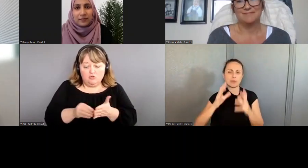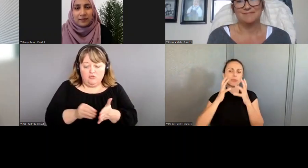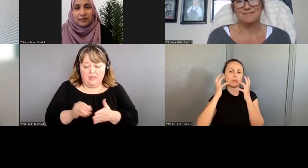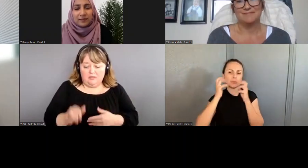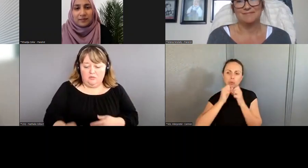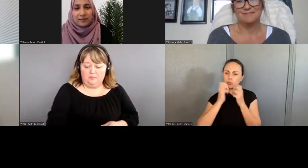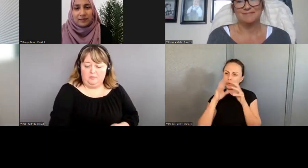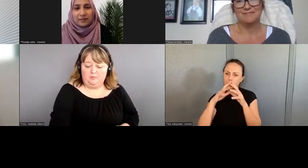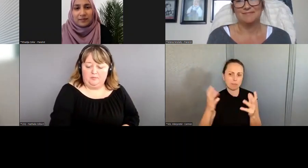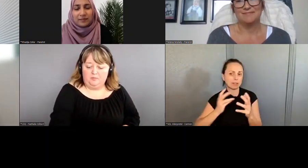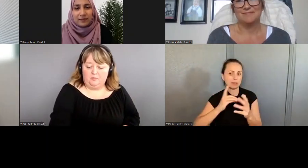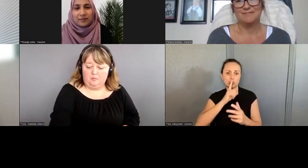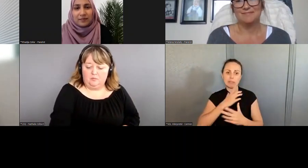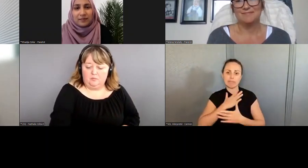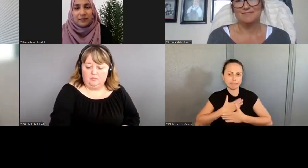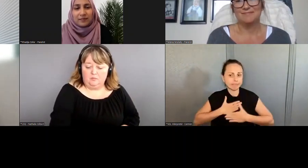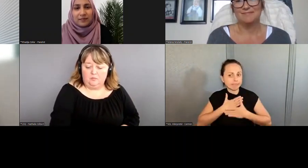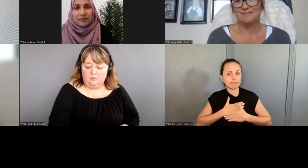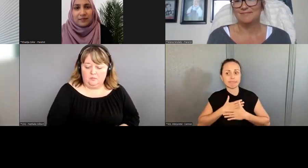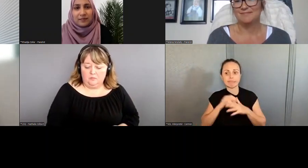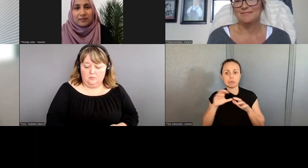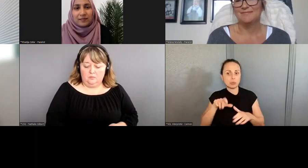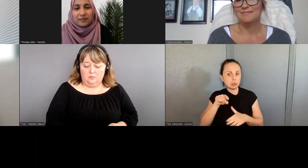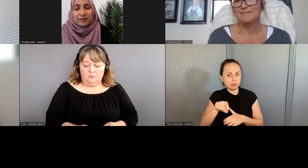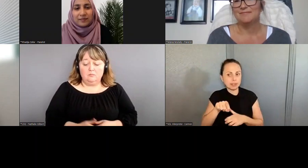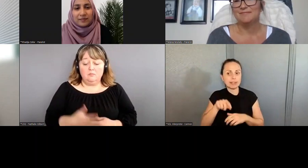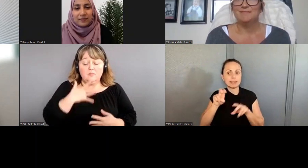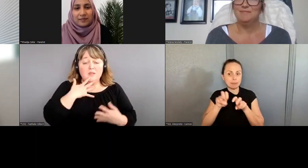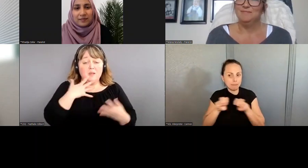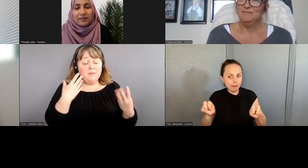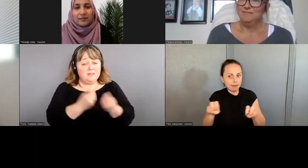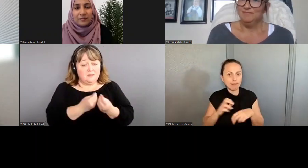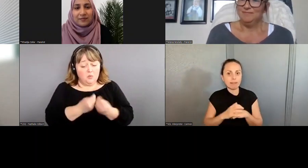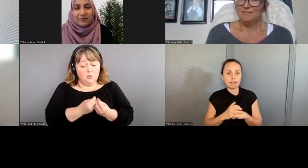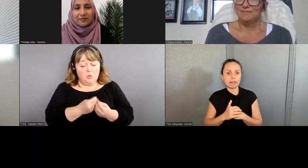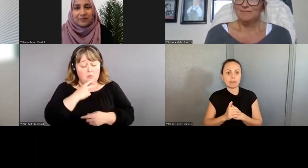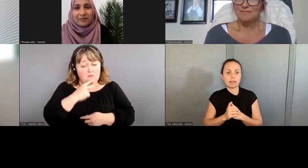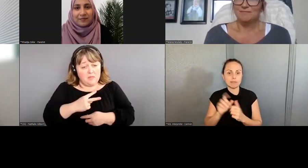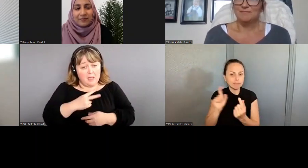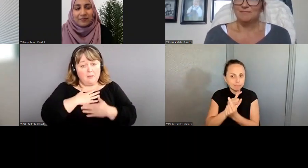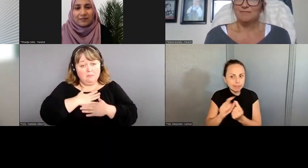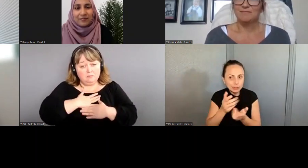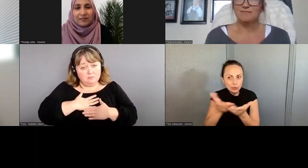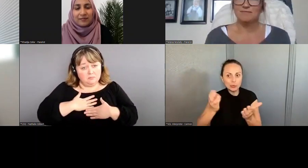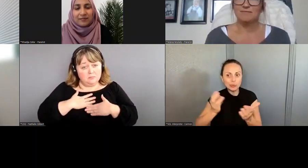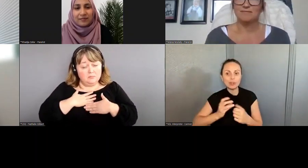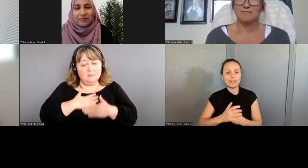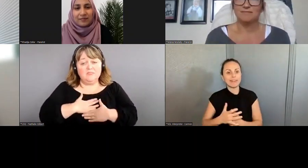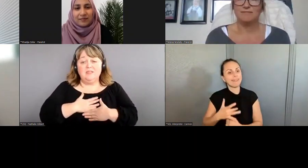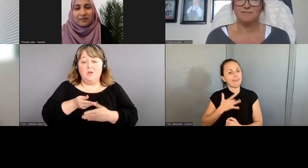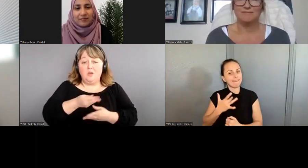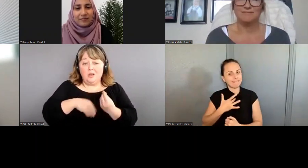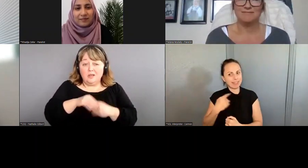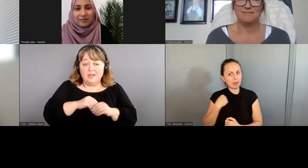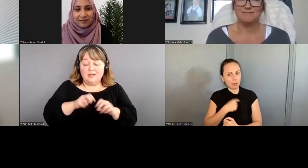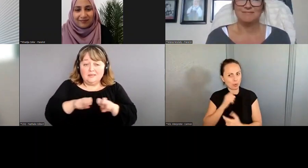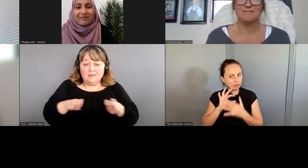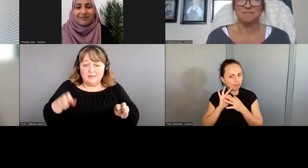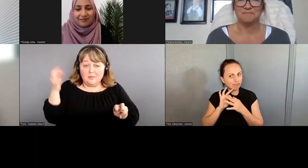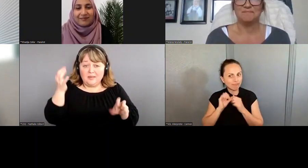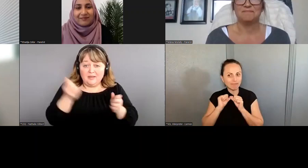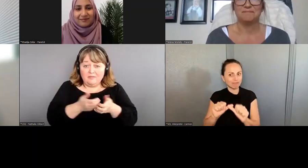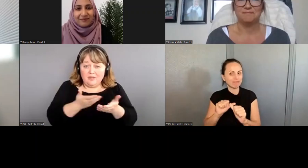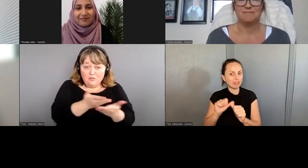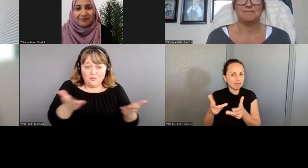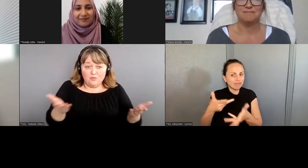much. It's been such a pleasure to do this panel with you and to meet you. And I feel like we're going to stay connected and